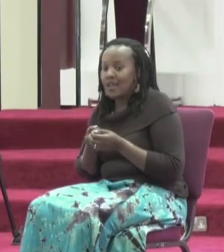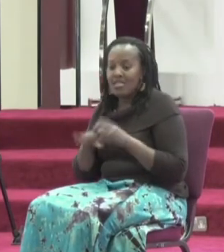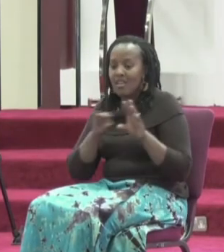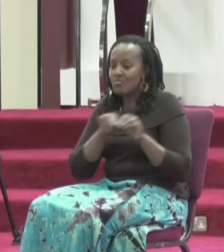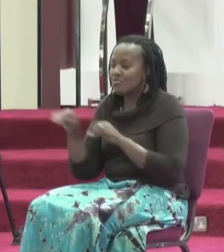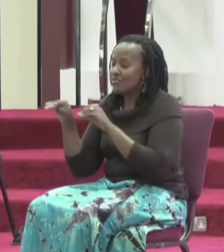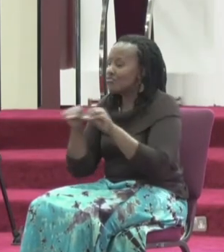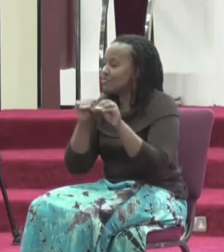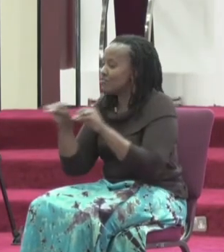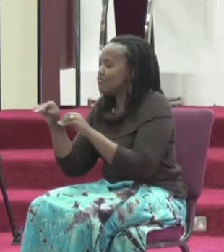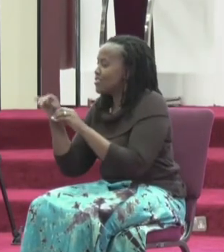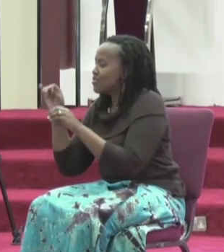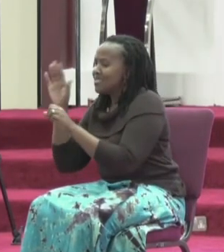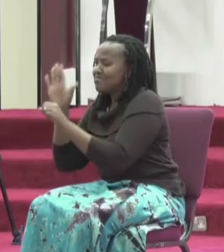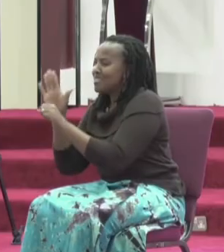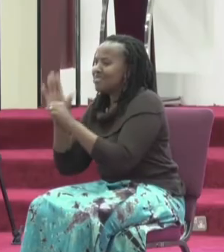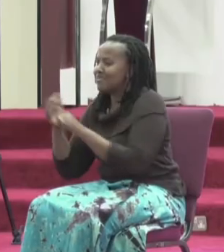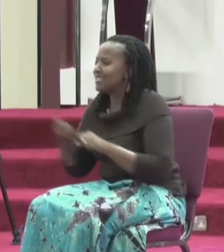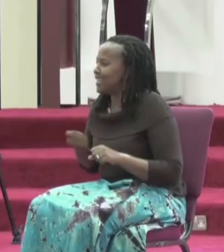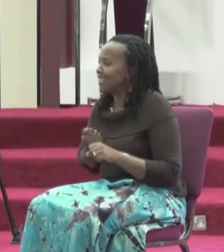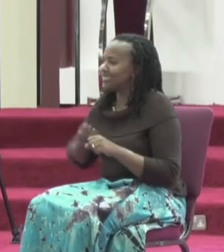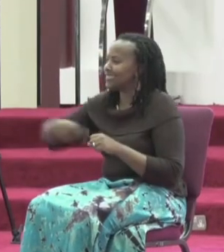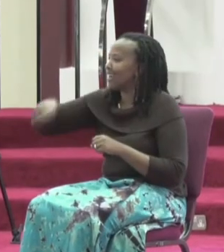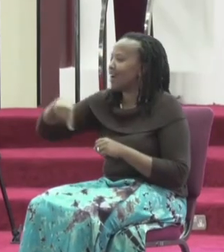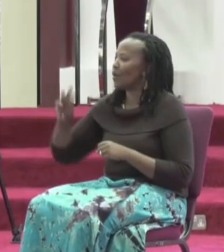other, and you find they have so many girls around them.